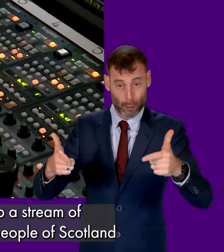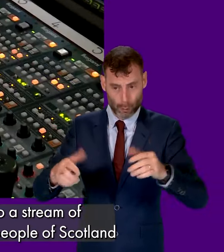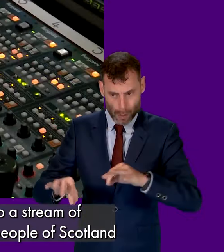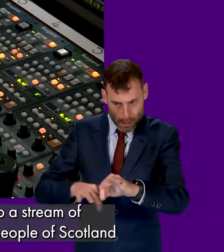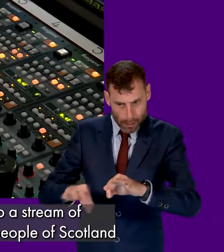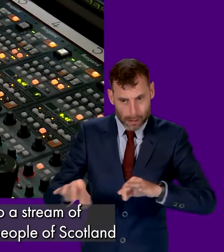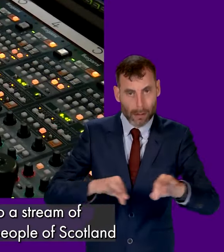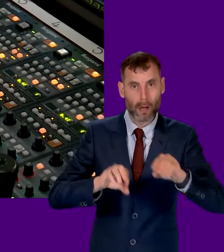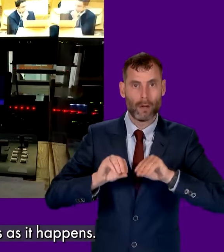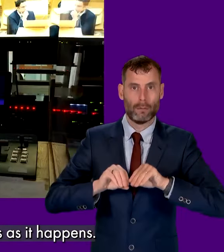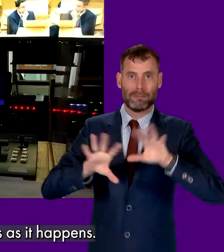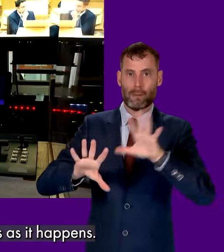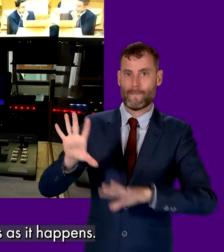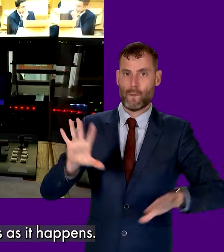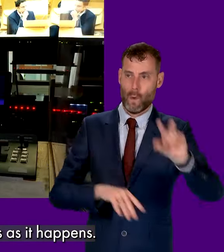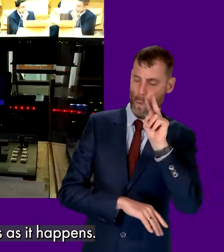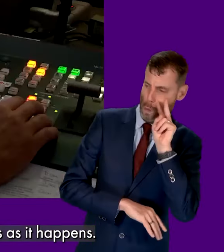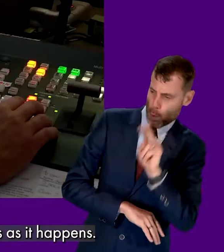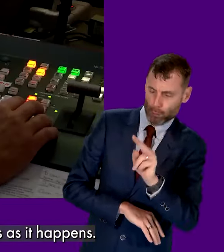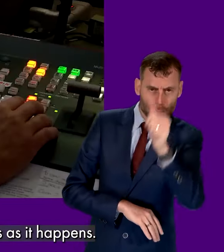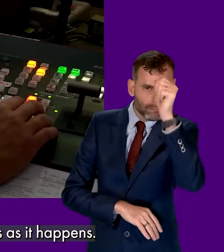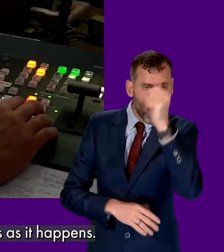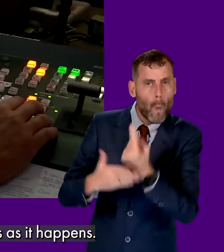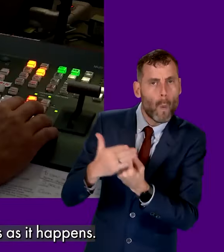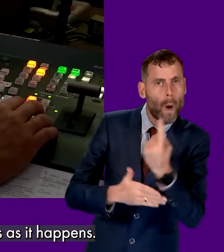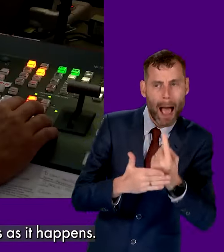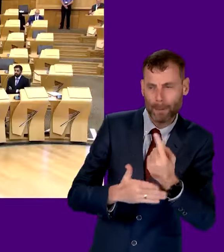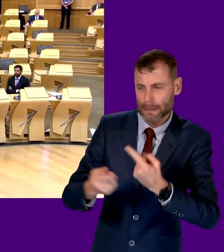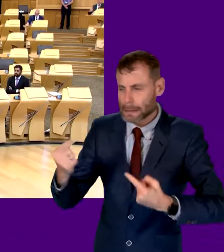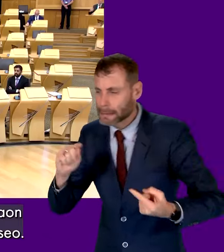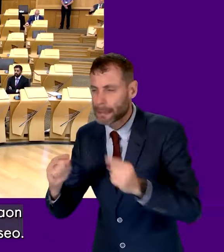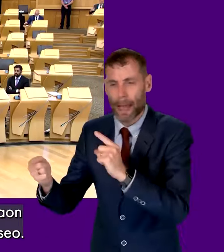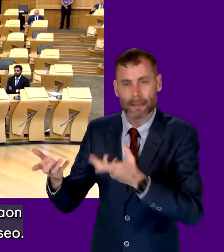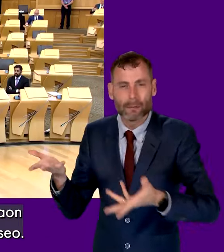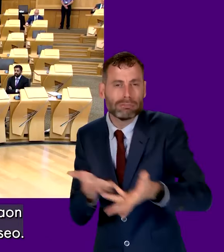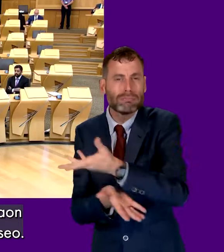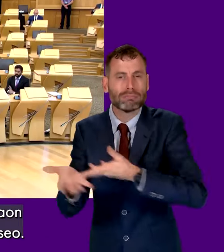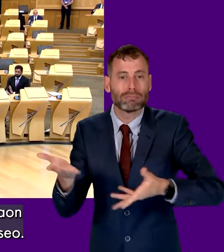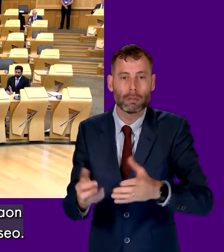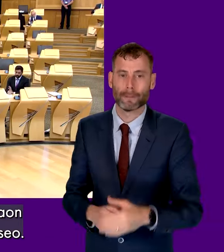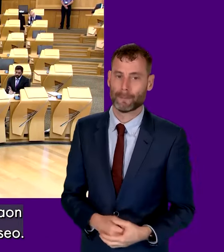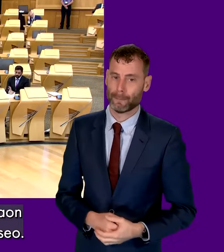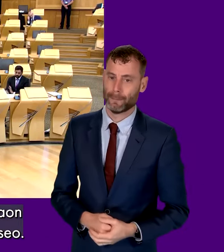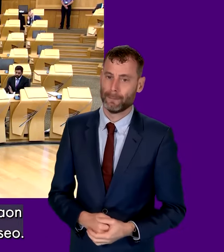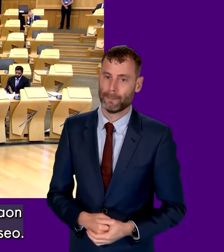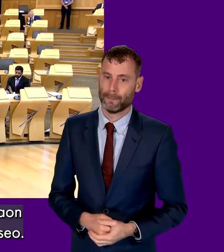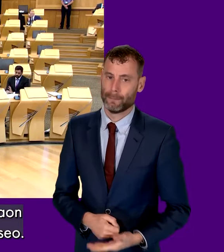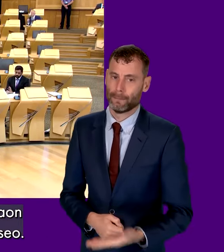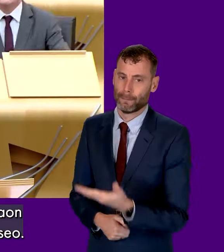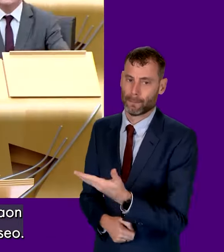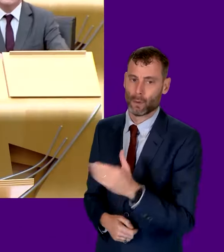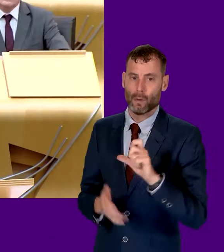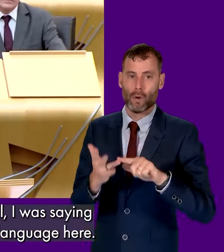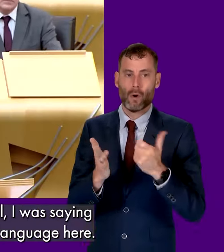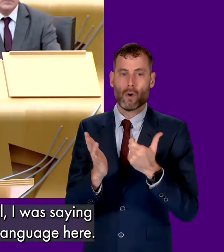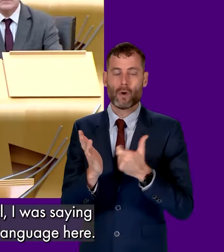delivering to the people of Scotland the latest political news as it happens. Hakor is un hanan in Shaw.